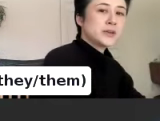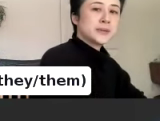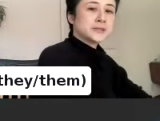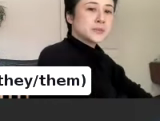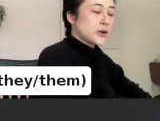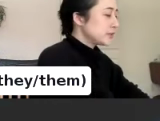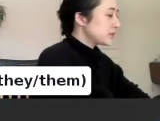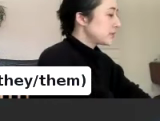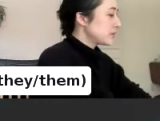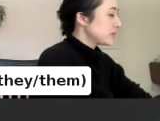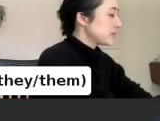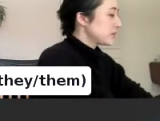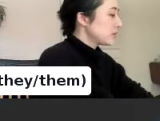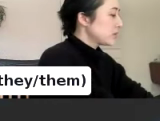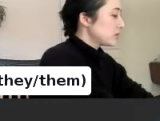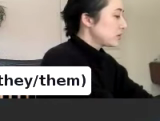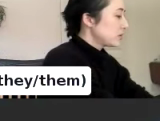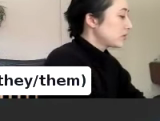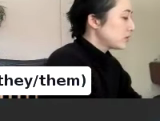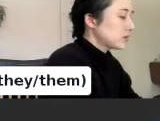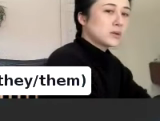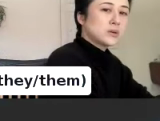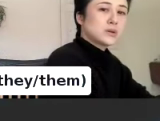And you can pick some cards.